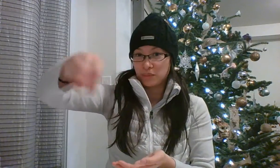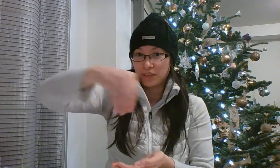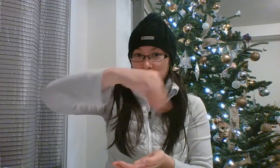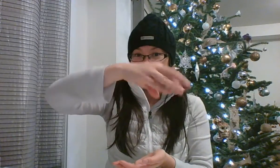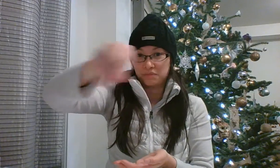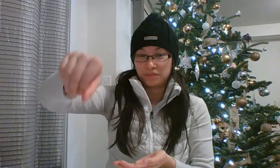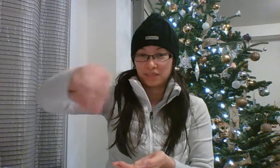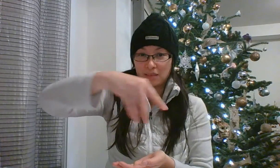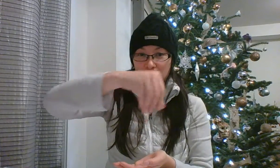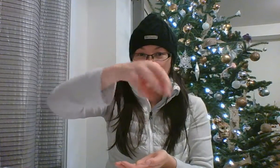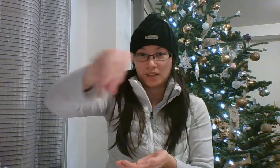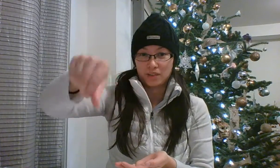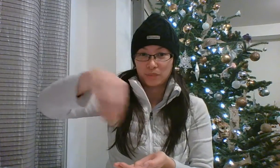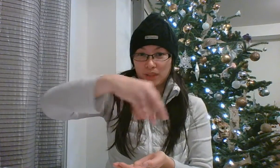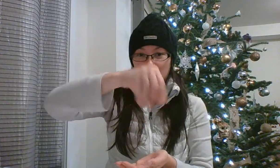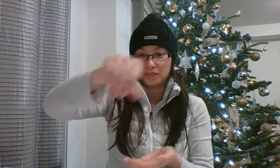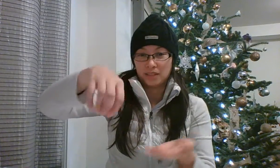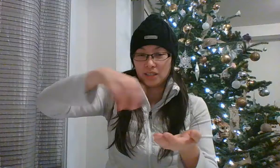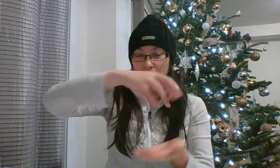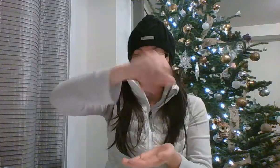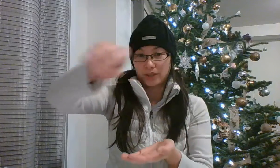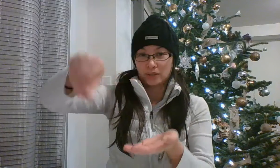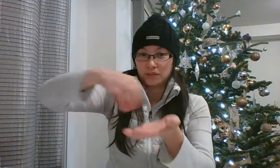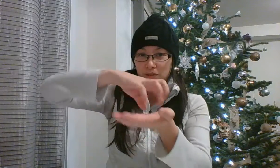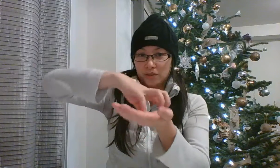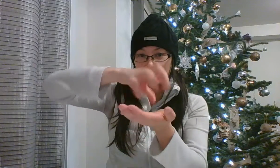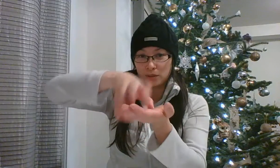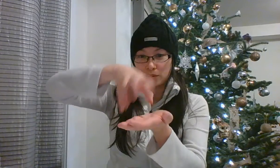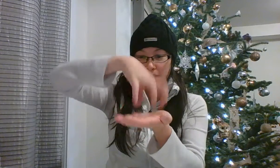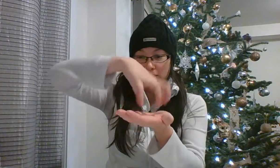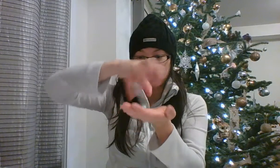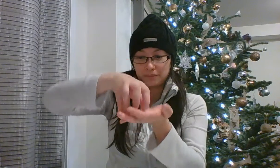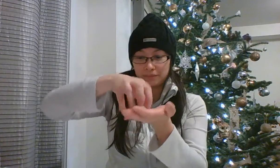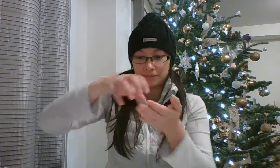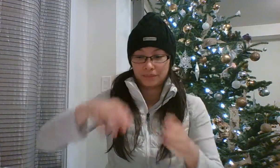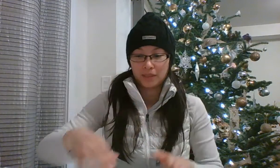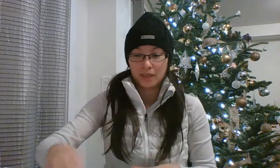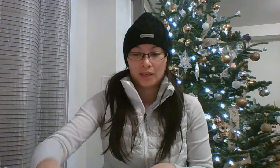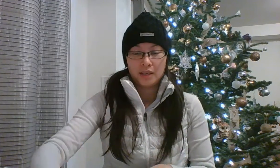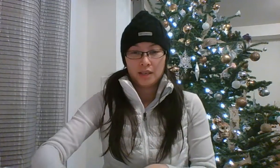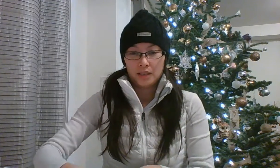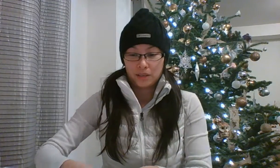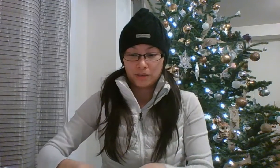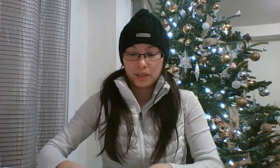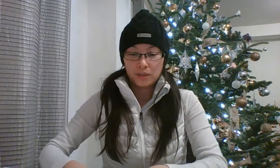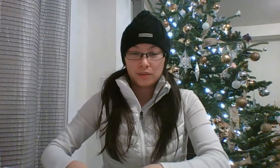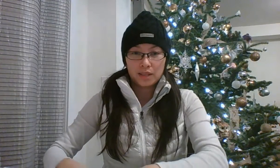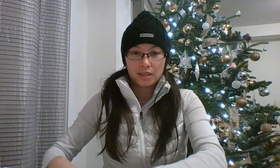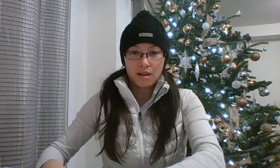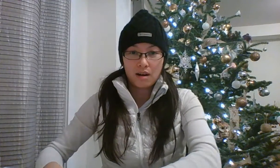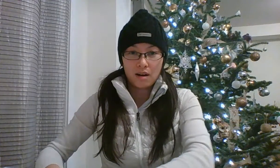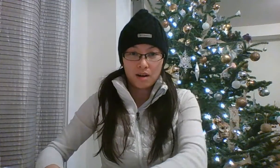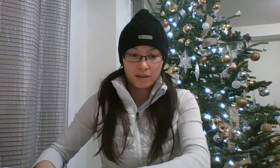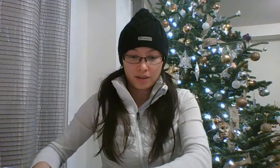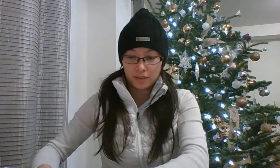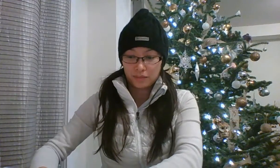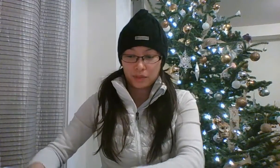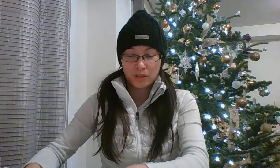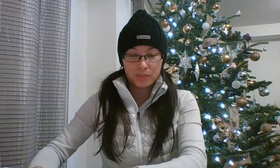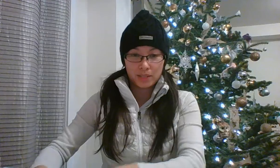sprinkle. It's like putting on sprinkle. Sprinkle cookie. There we go. That's all the Christmas